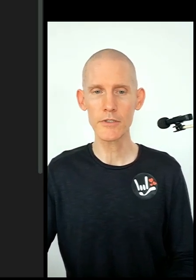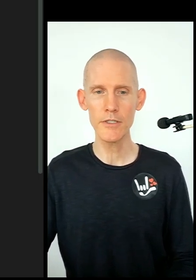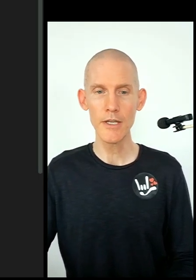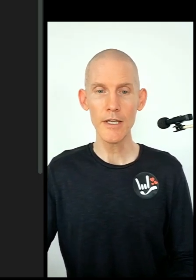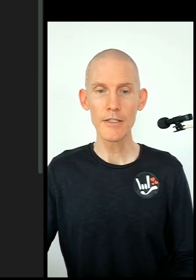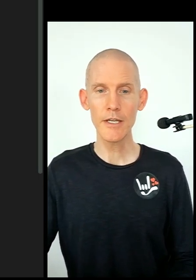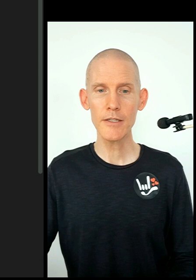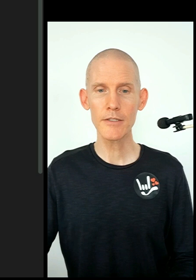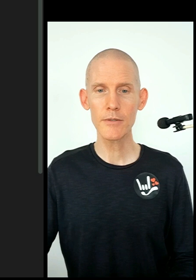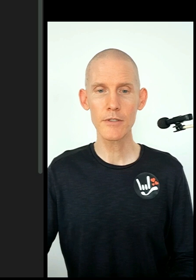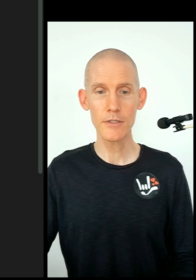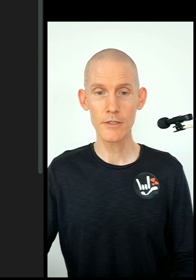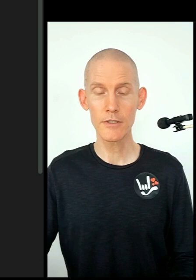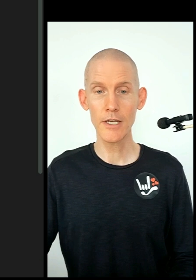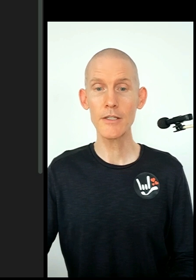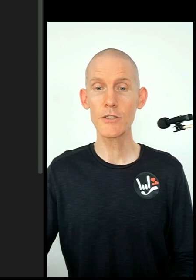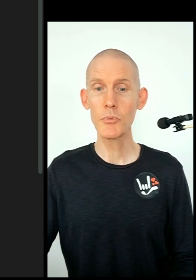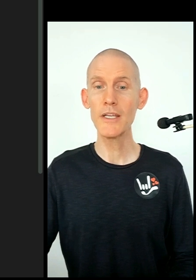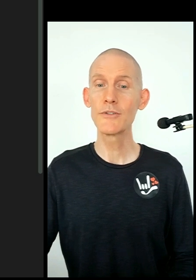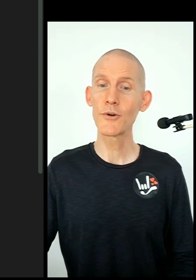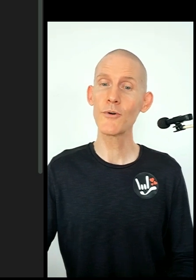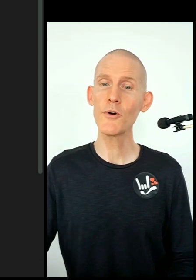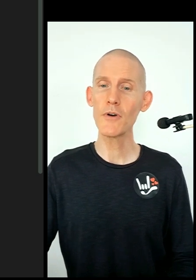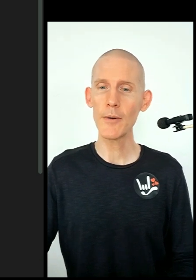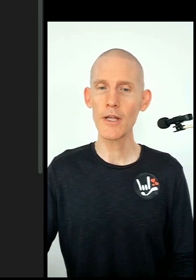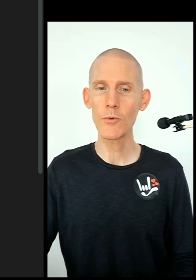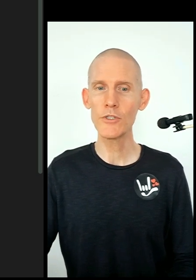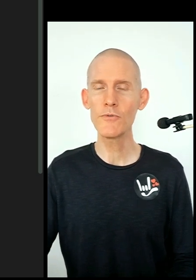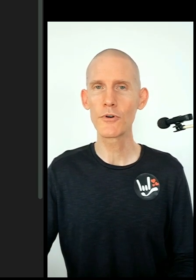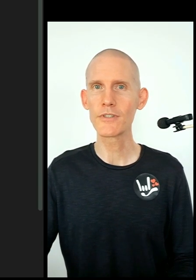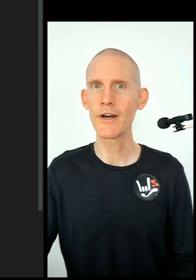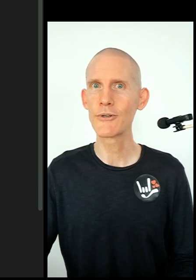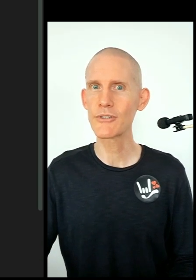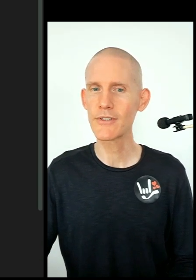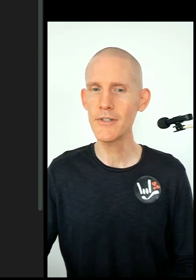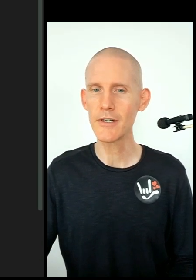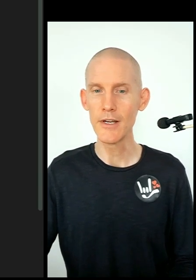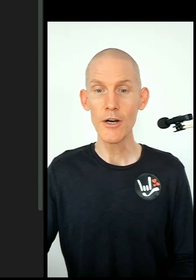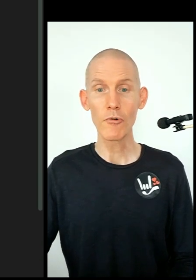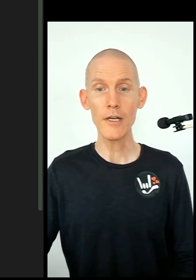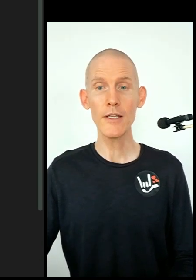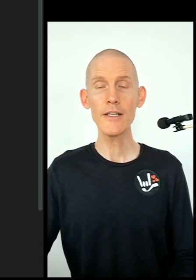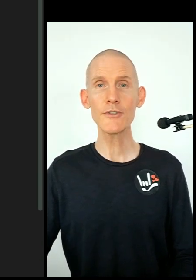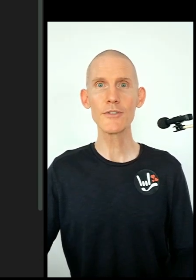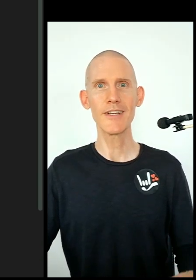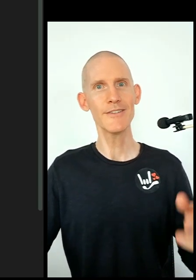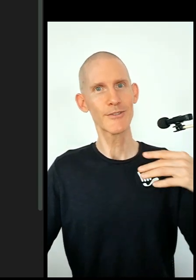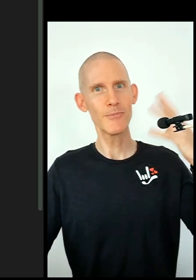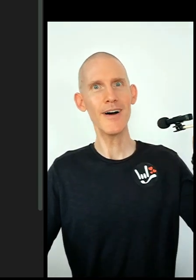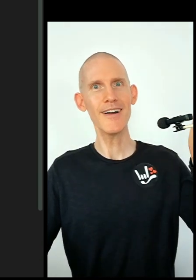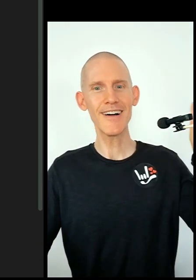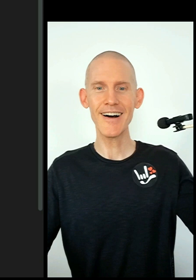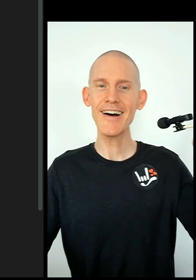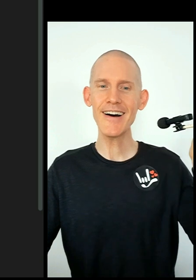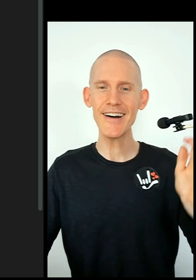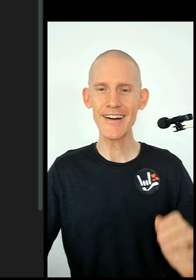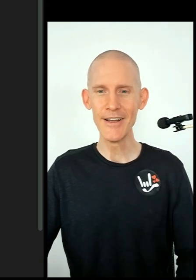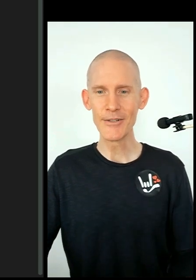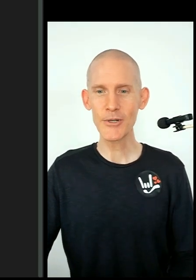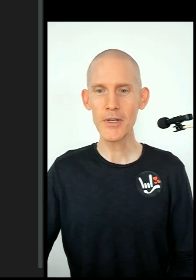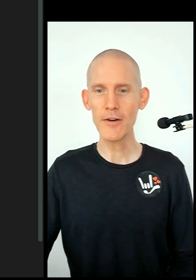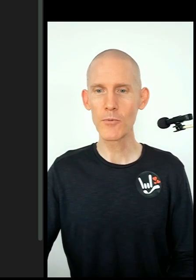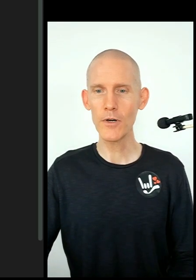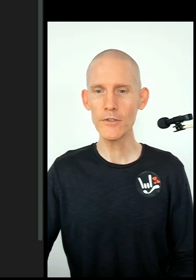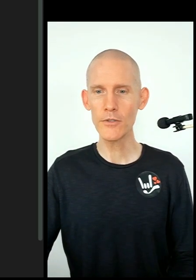video lesson, tick the speed, turtle or rabbit at which you first understood. Write in the answers and smile,